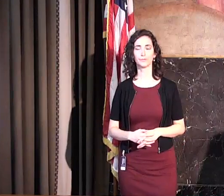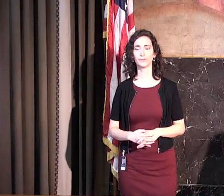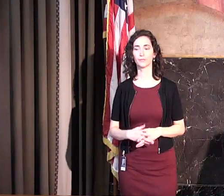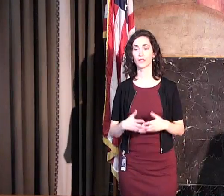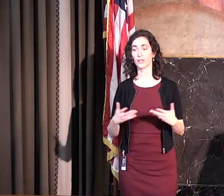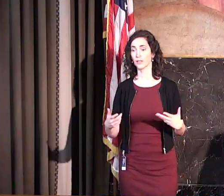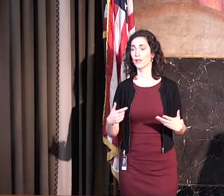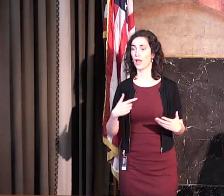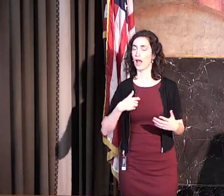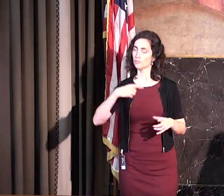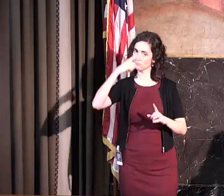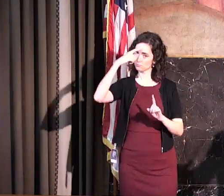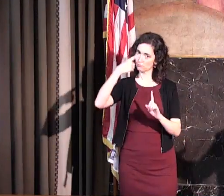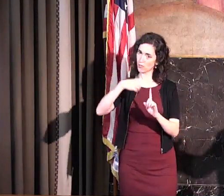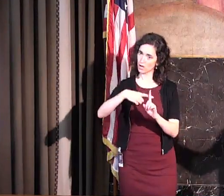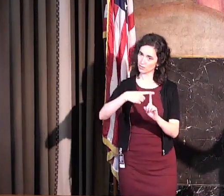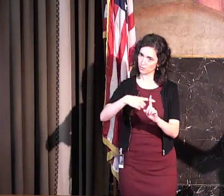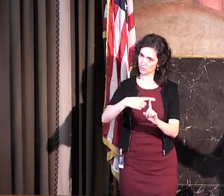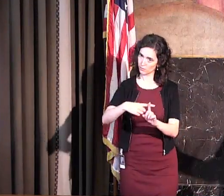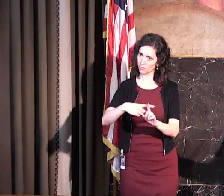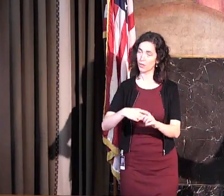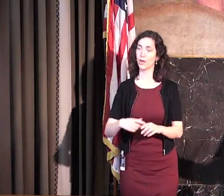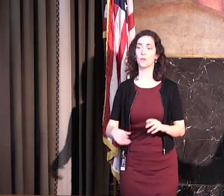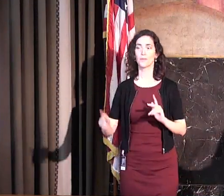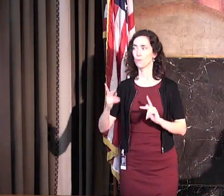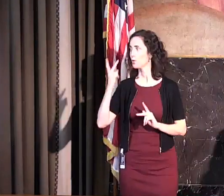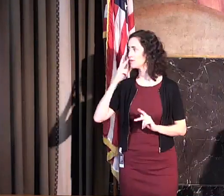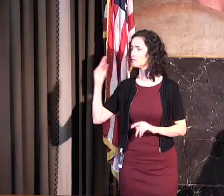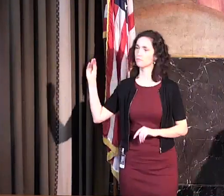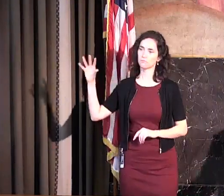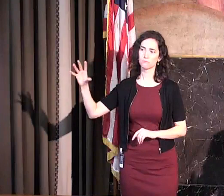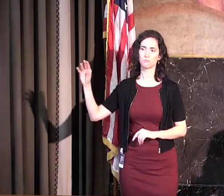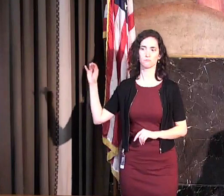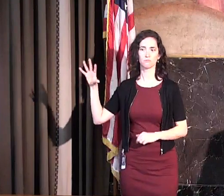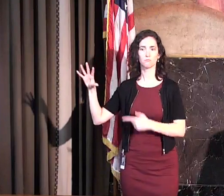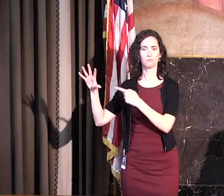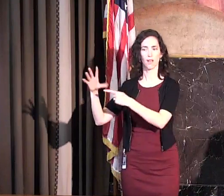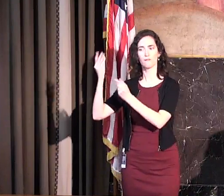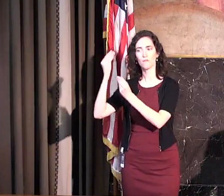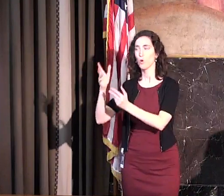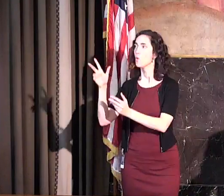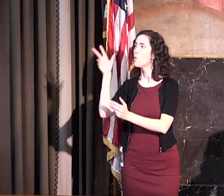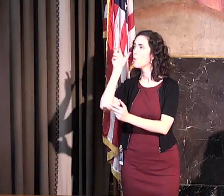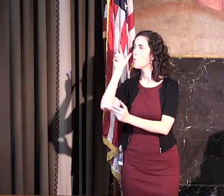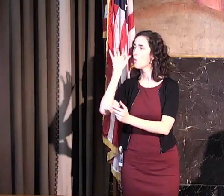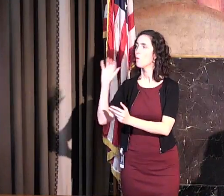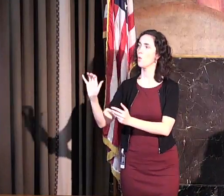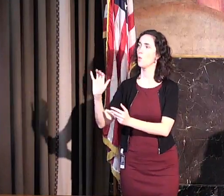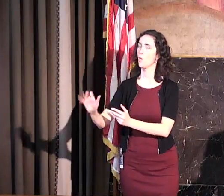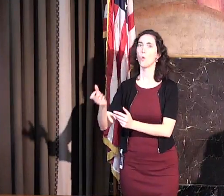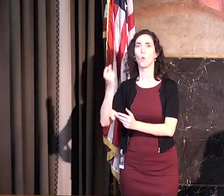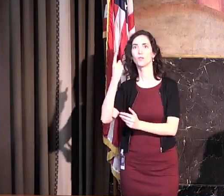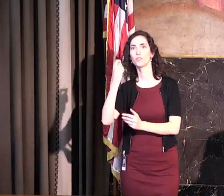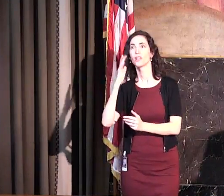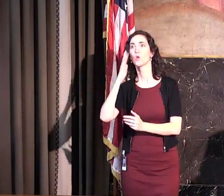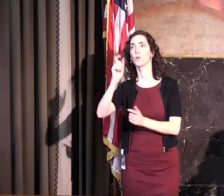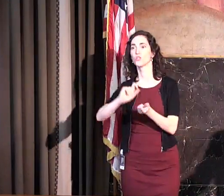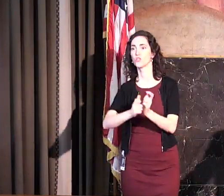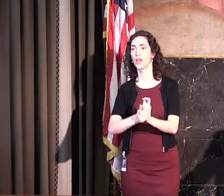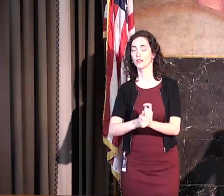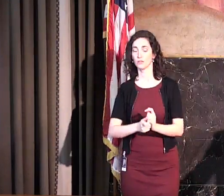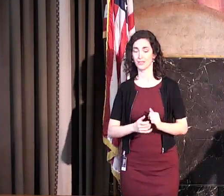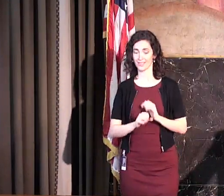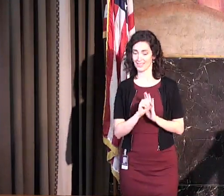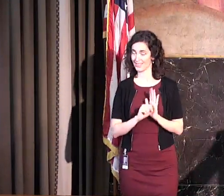I'm hopeful that as people see this information and understand where we're headed, not just as a state, but